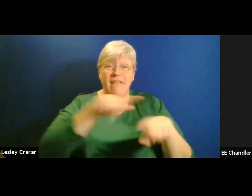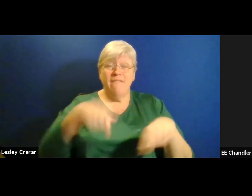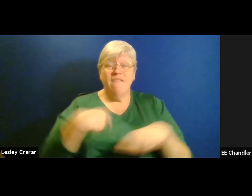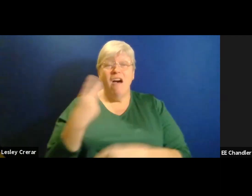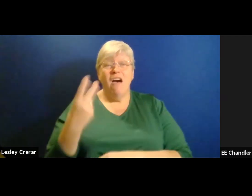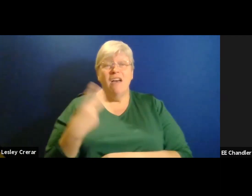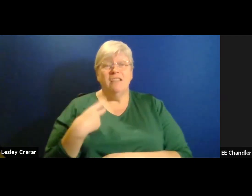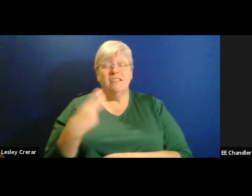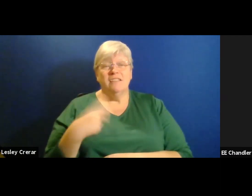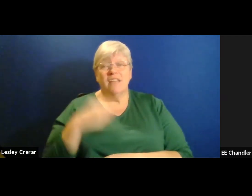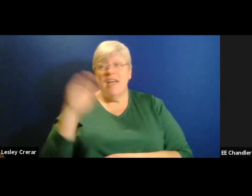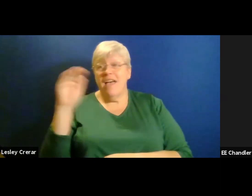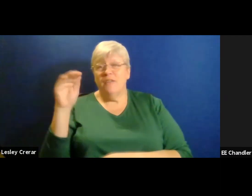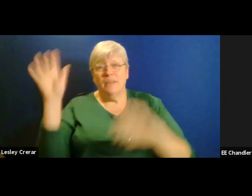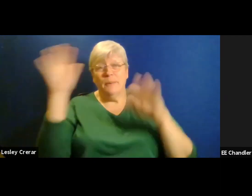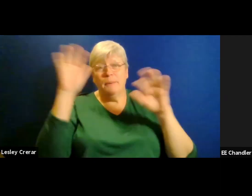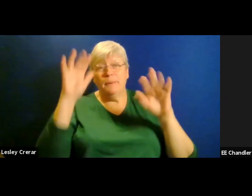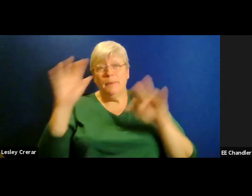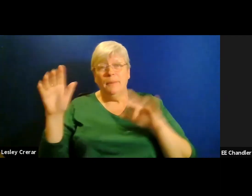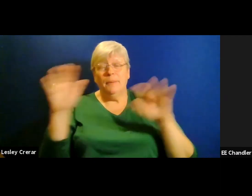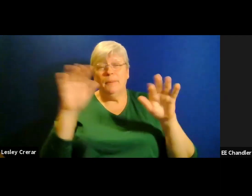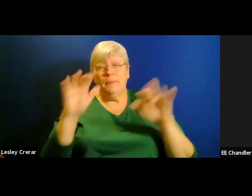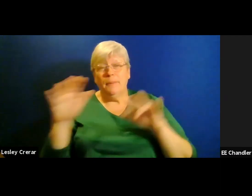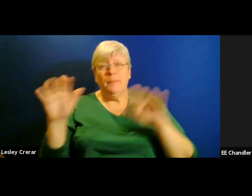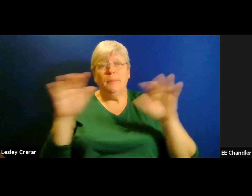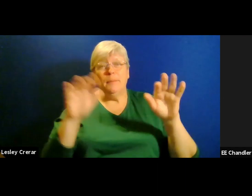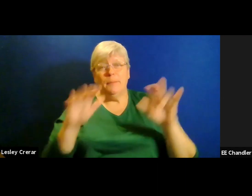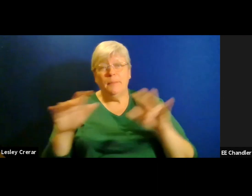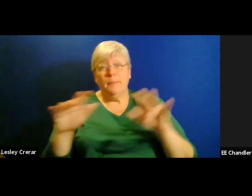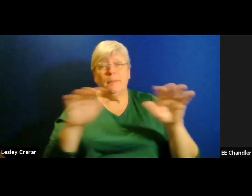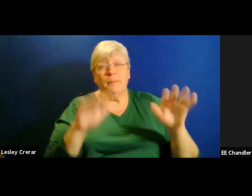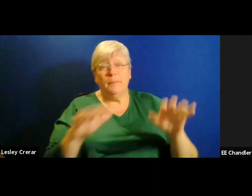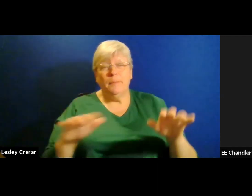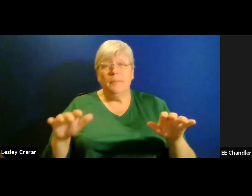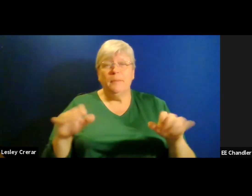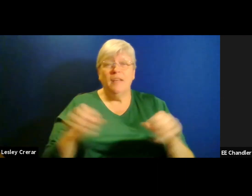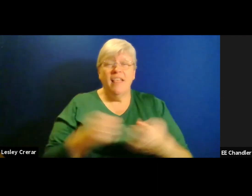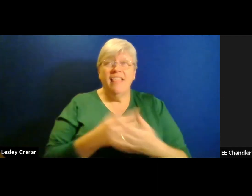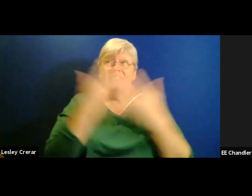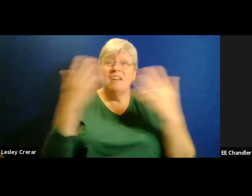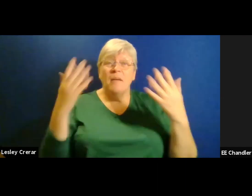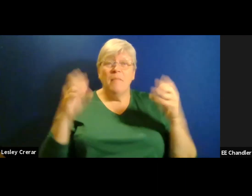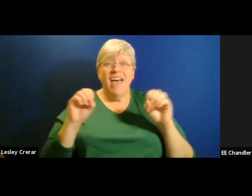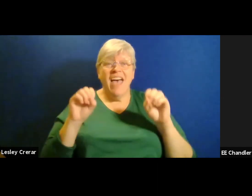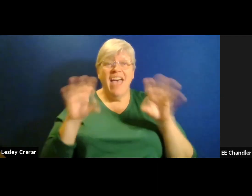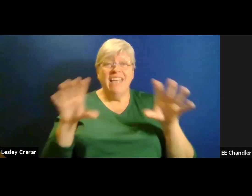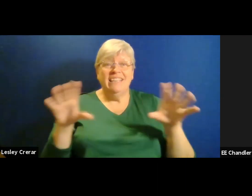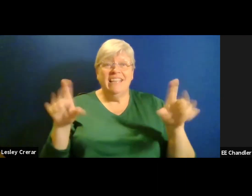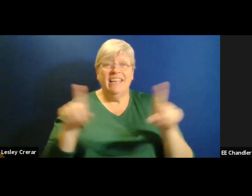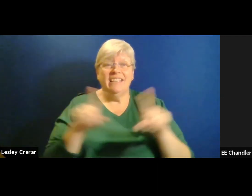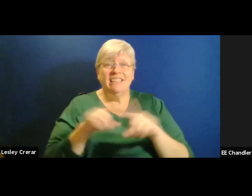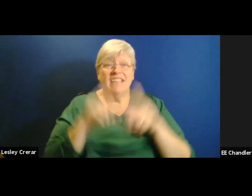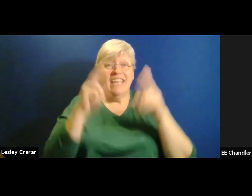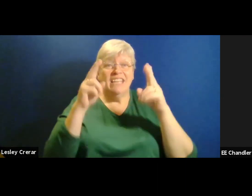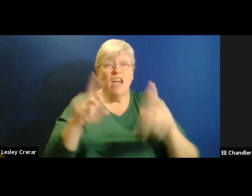Outside, the snow falls in feathered flakes, lit up by the headlights like small dying